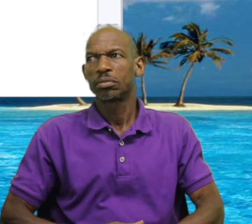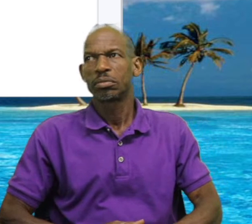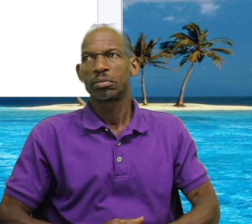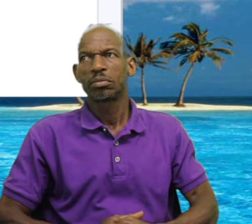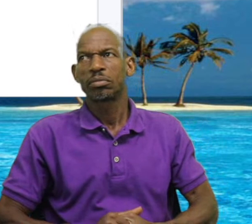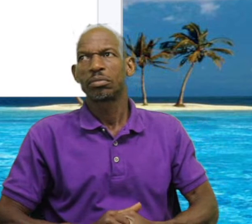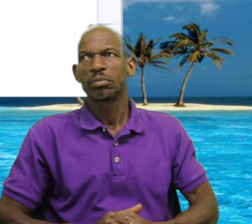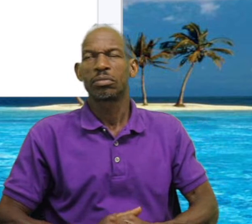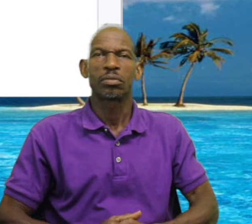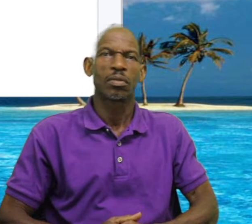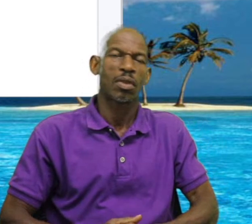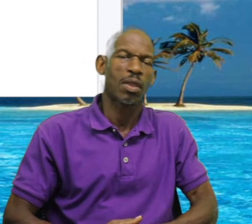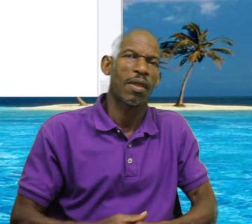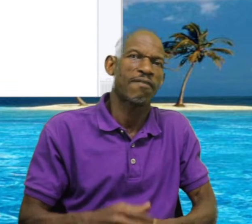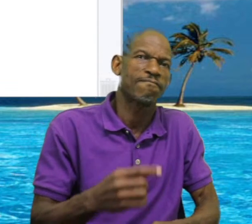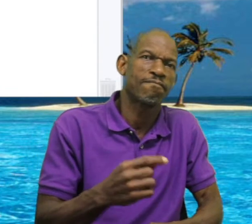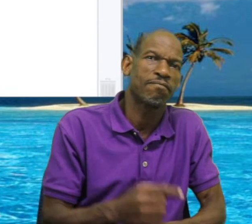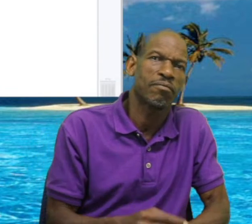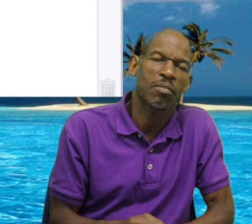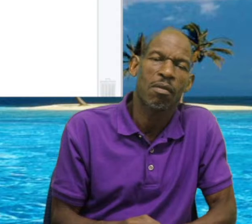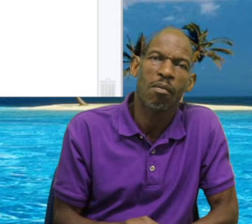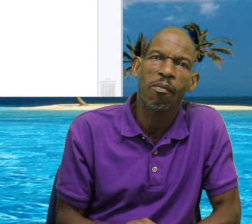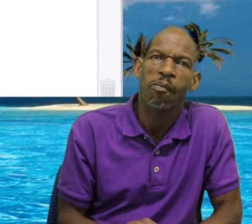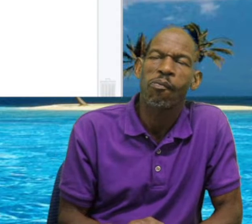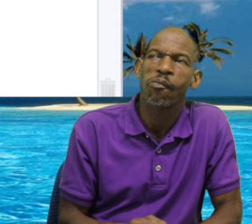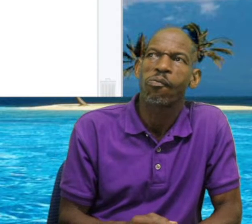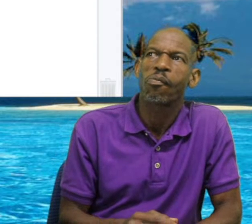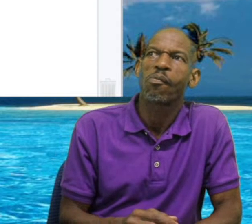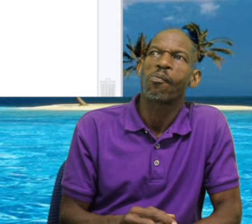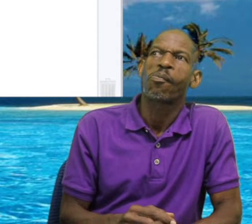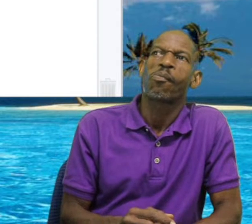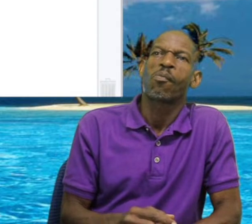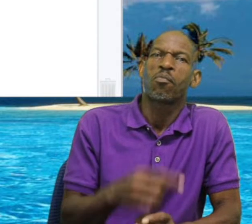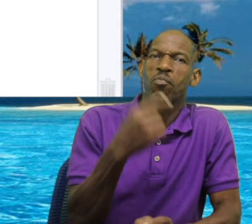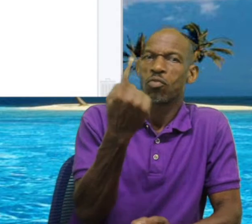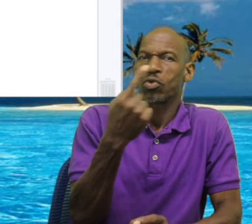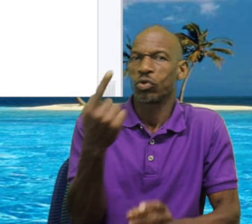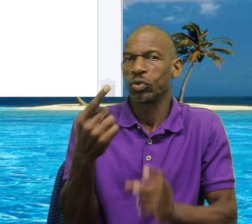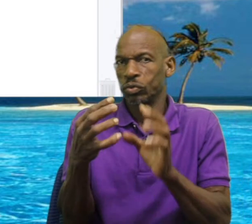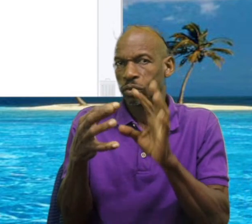We only join and to nouns,